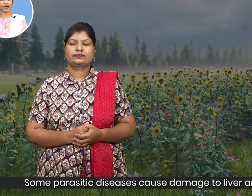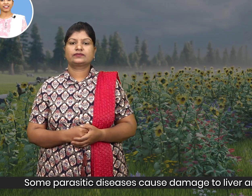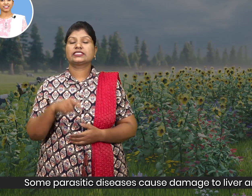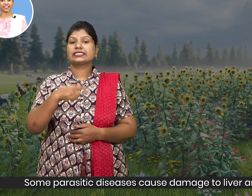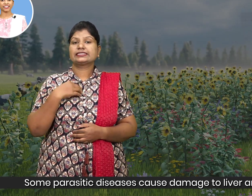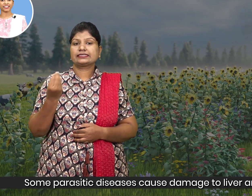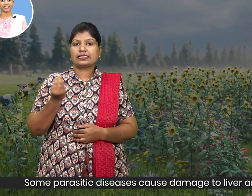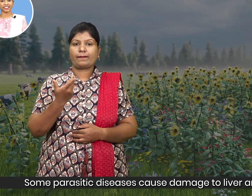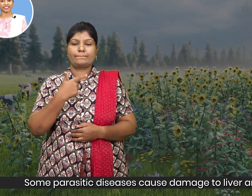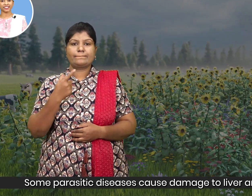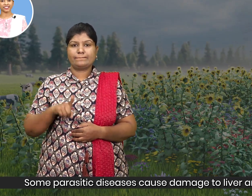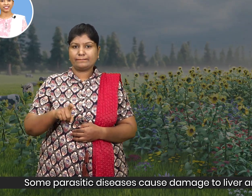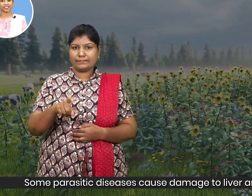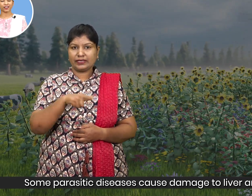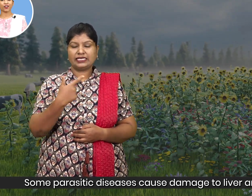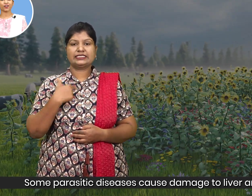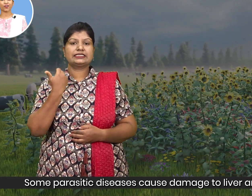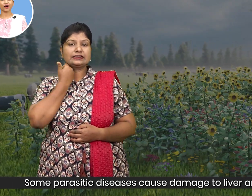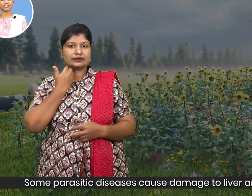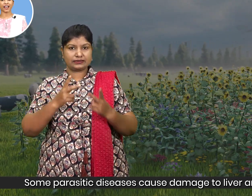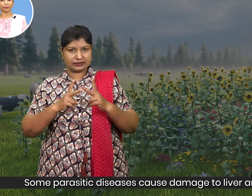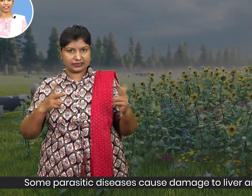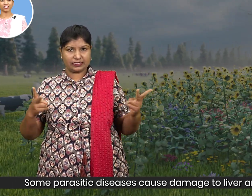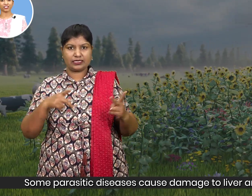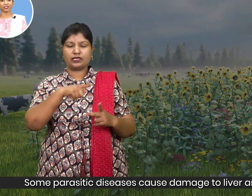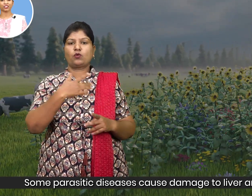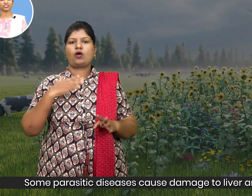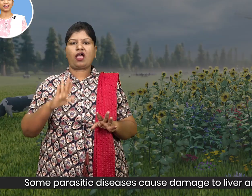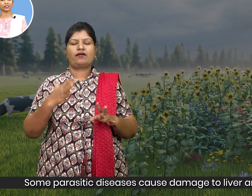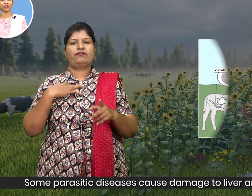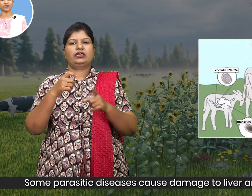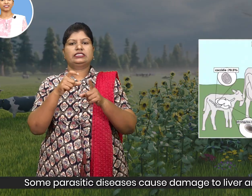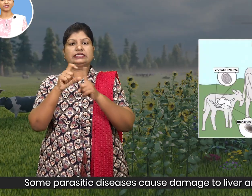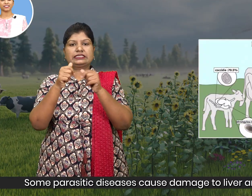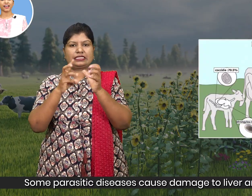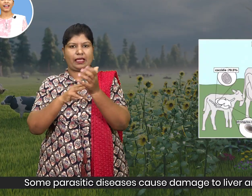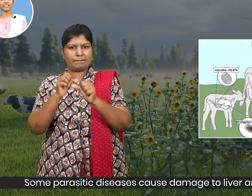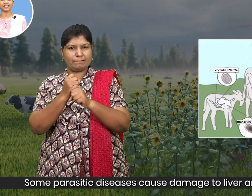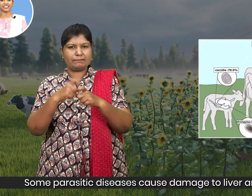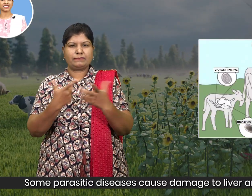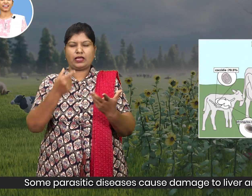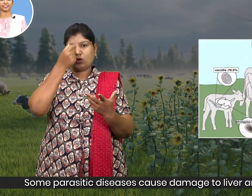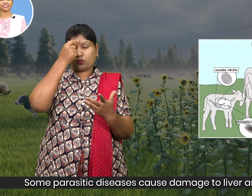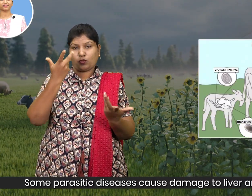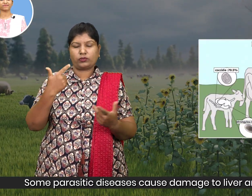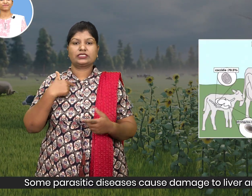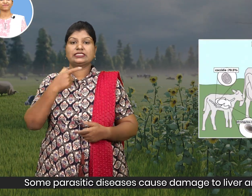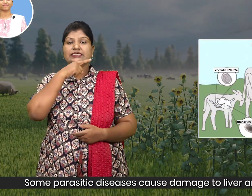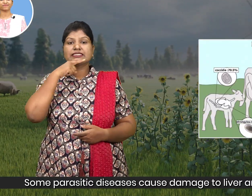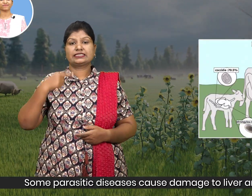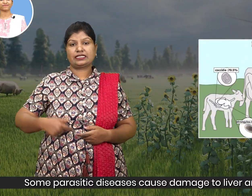Some parasitic diseases cause damage to the liver and intestine.